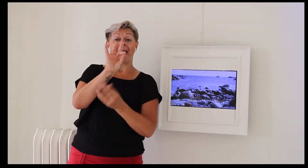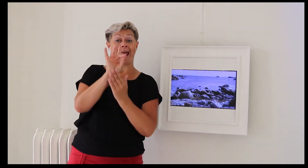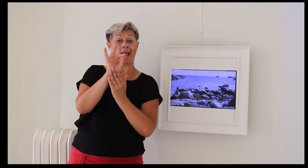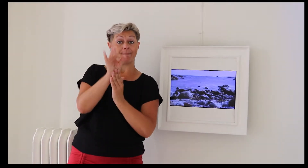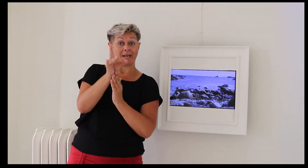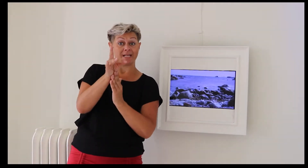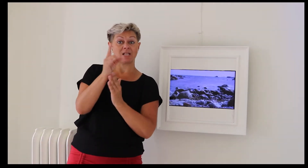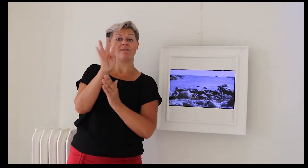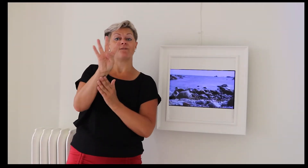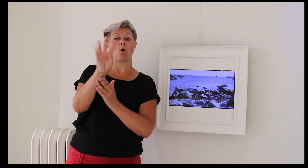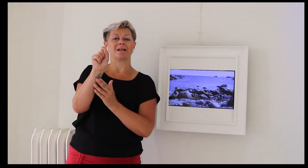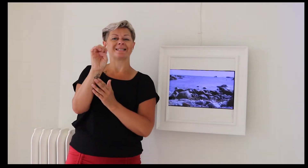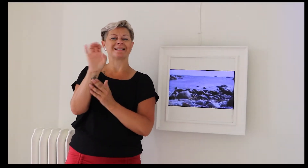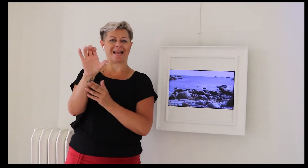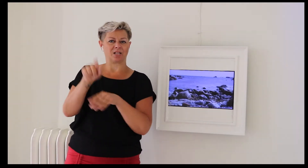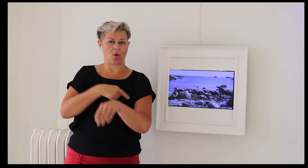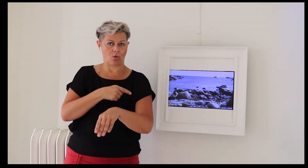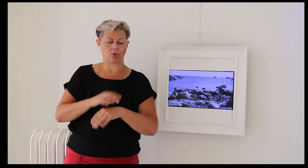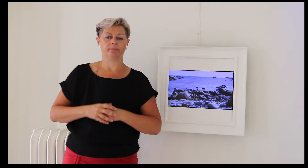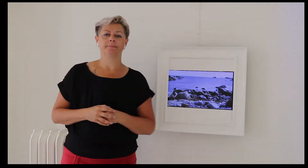minutes, 4 seconds in length.